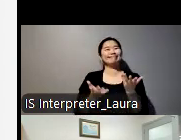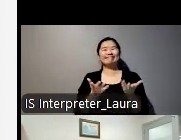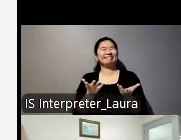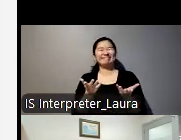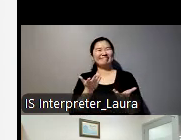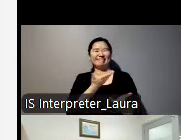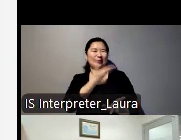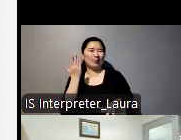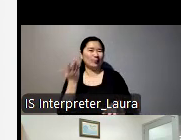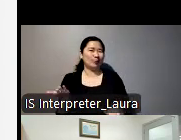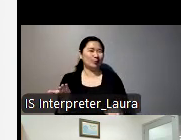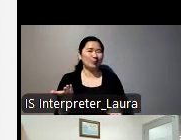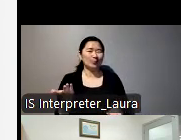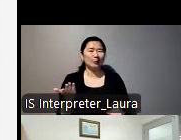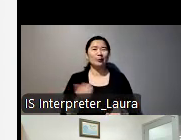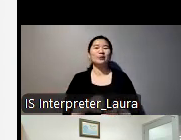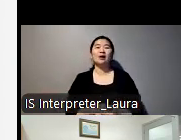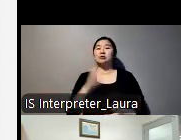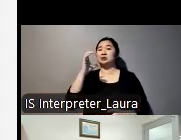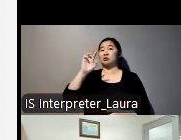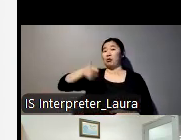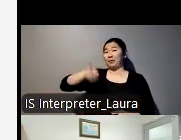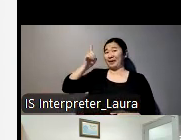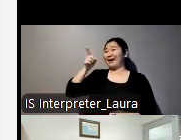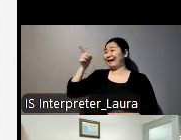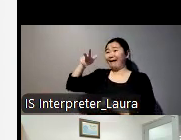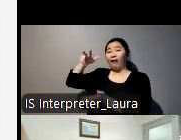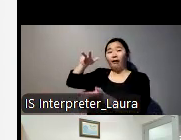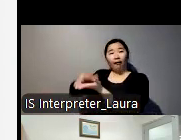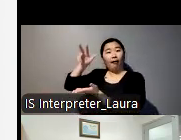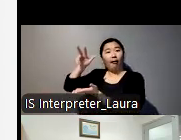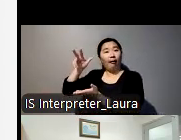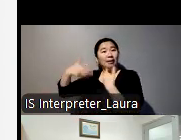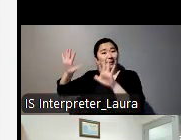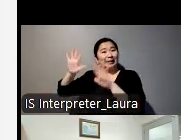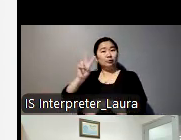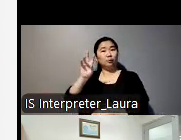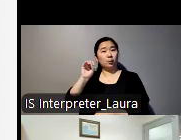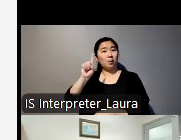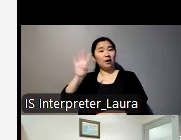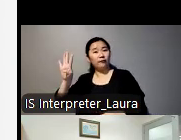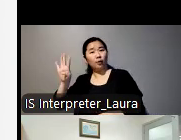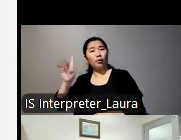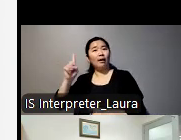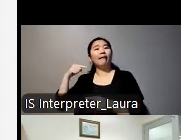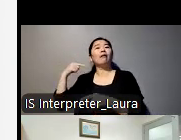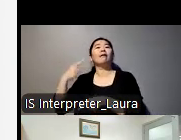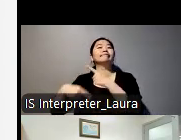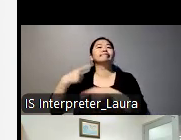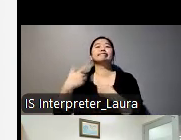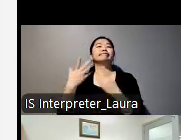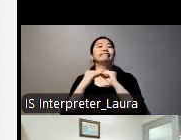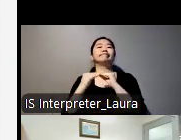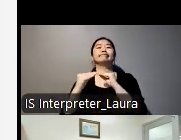I made a lawsuit to the Constitutional Court to abolish the institutional hospitalization system